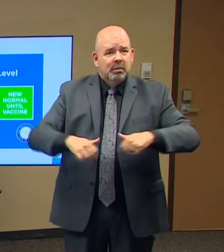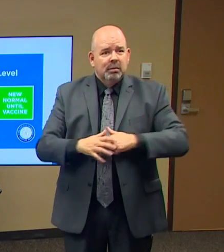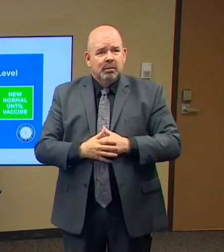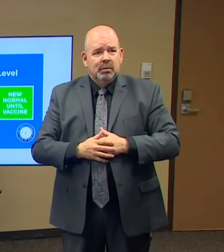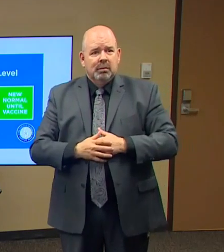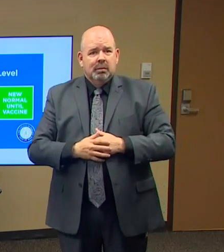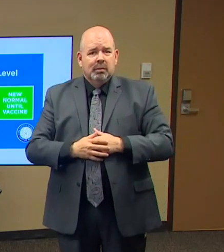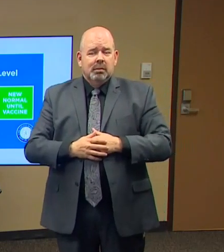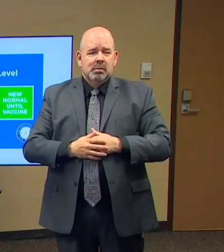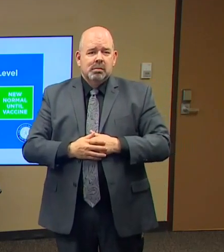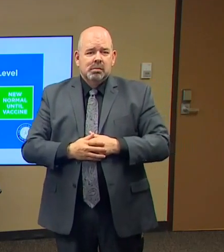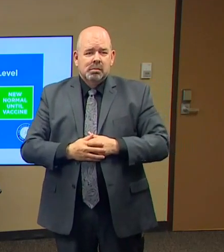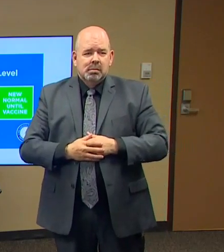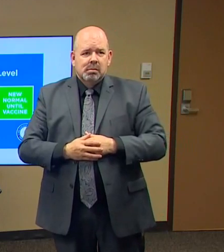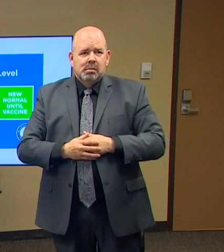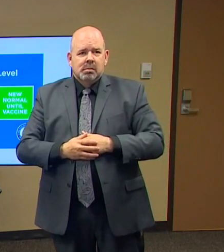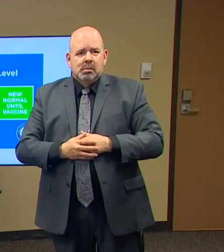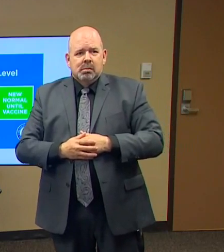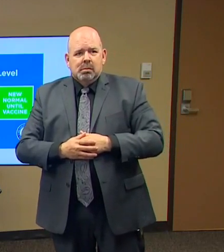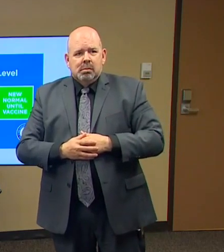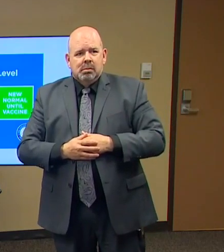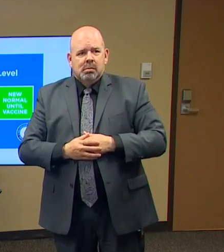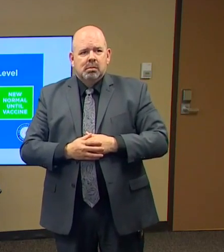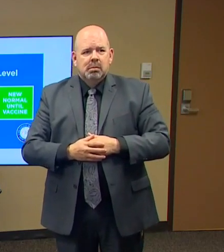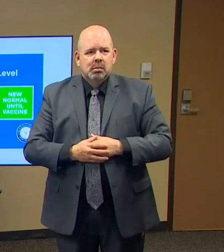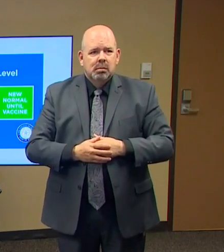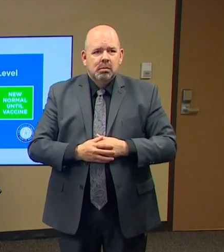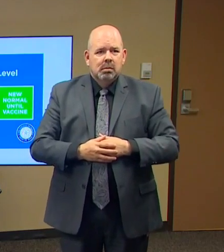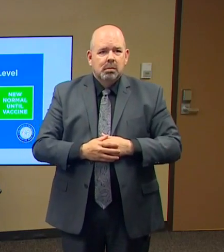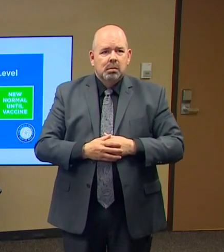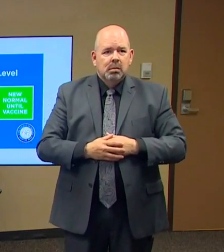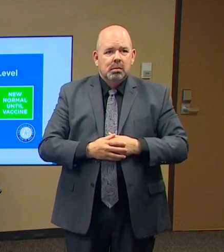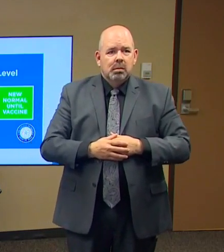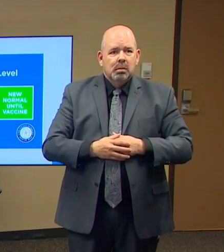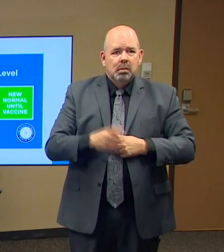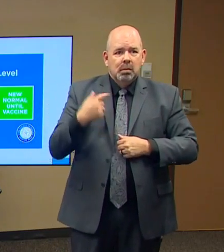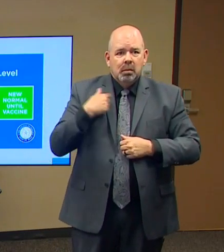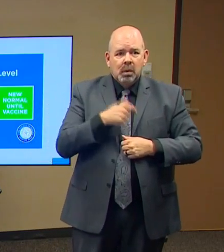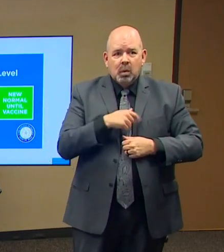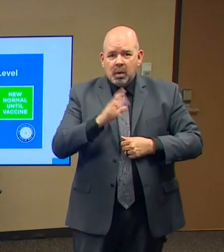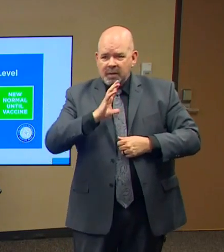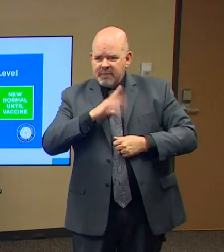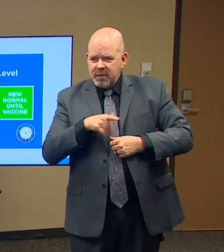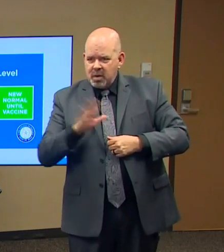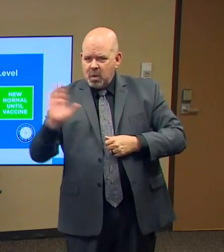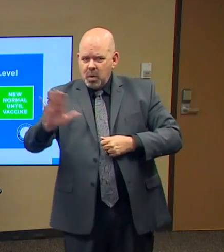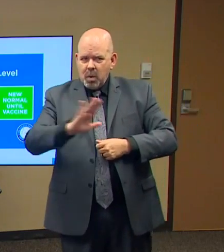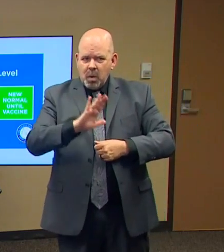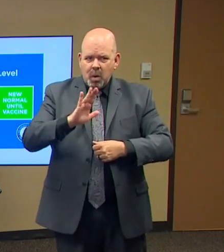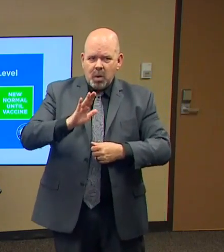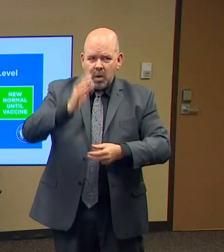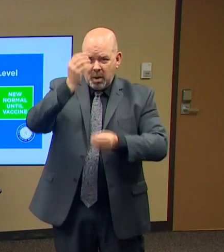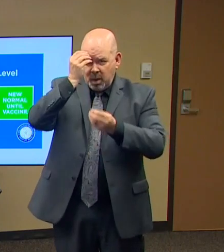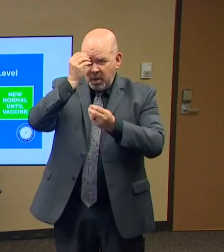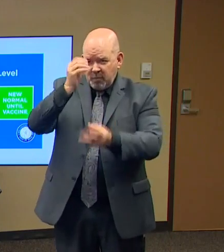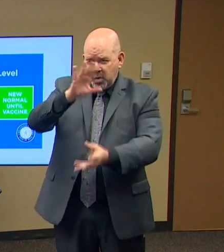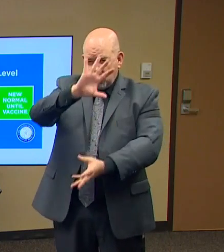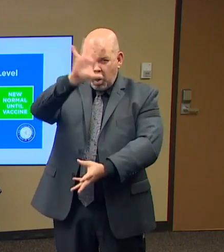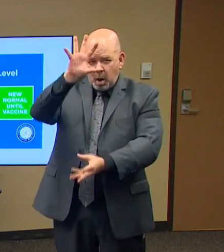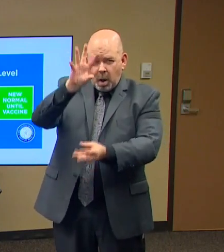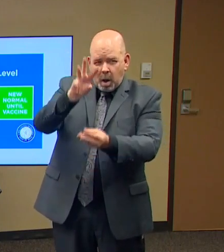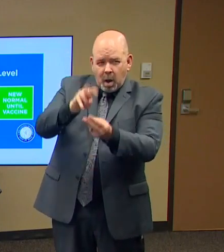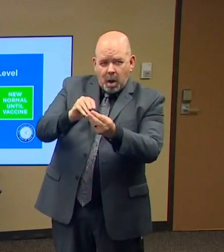but I would say we're not collecting information to ask if they were specifically protesting or not, and that's part